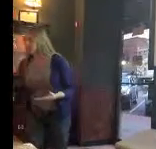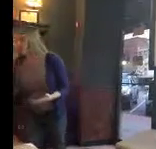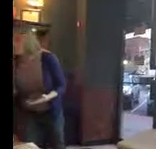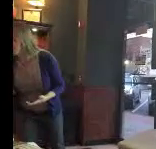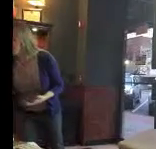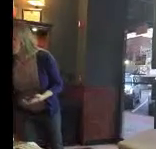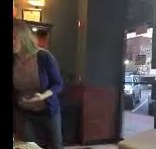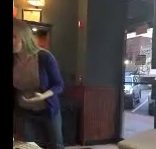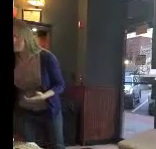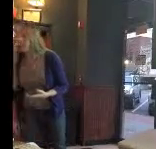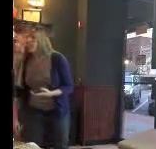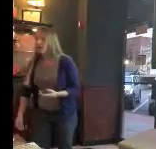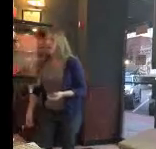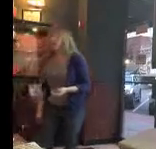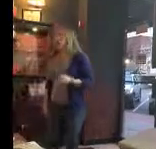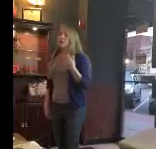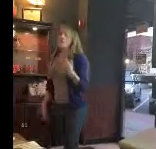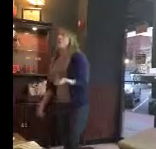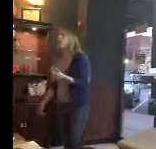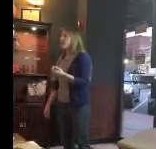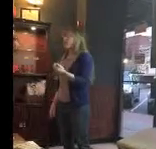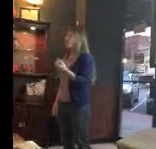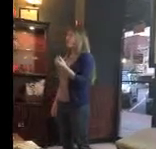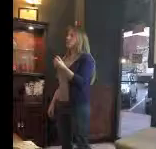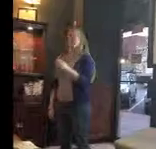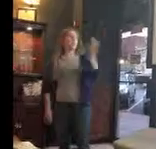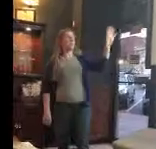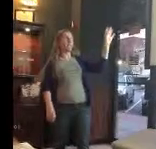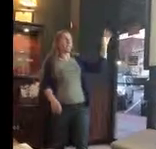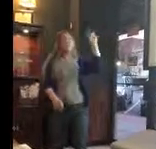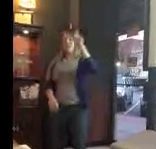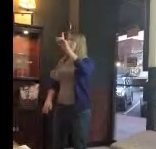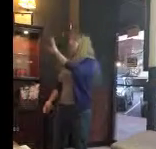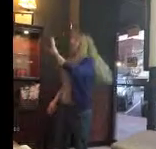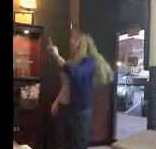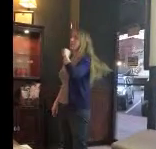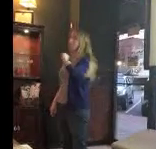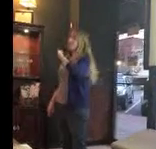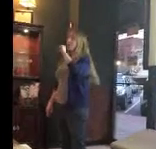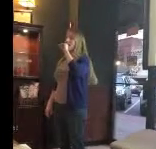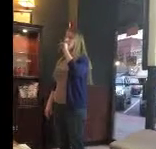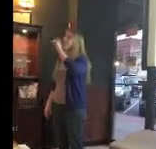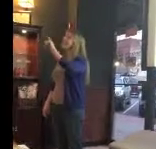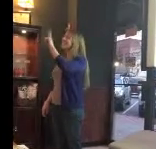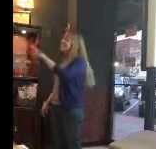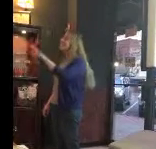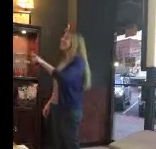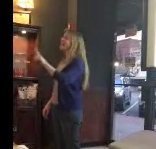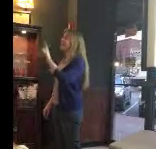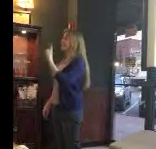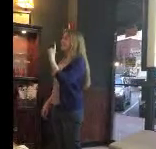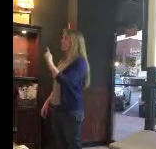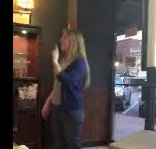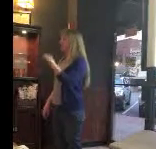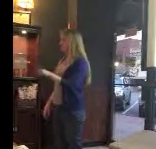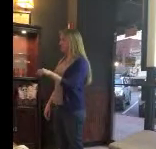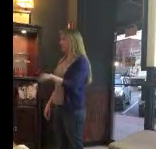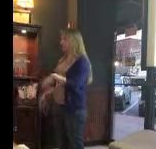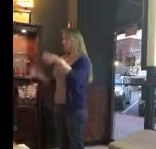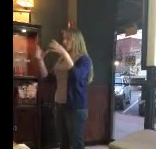small. Another problem we have, or this is actually a way they deal with that, sorry. The way they deal with that is they do what's called enrichment. So